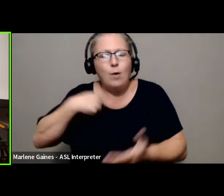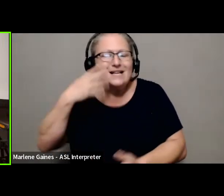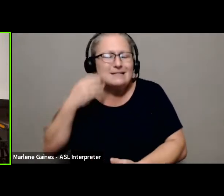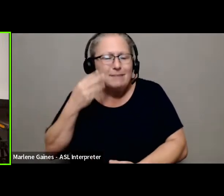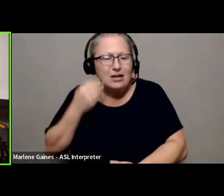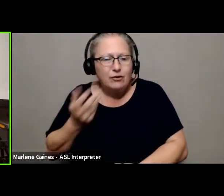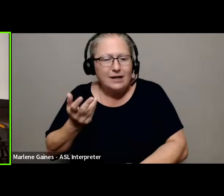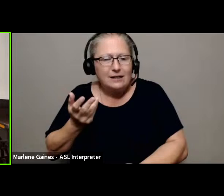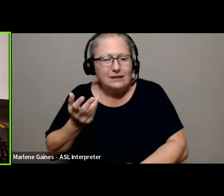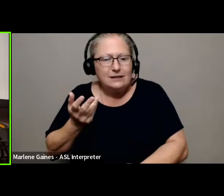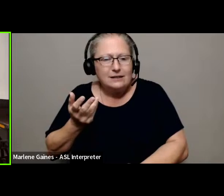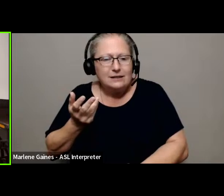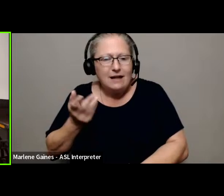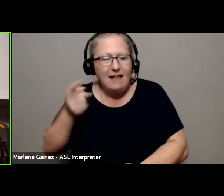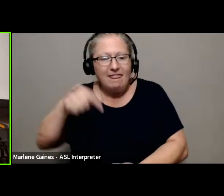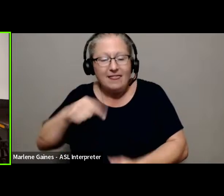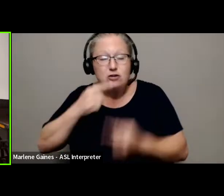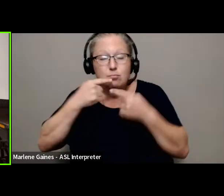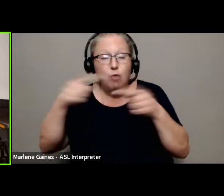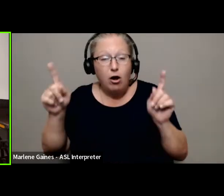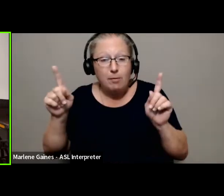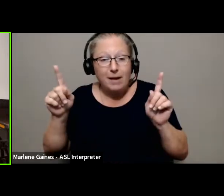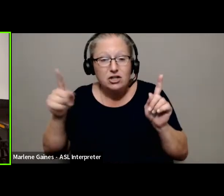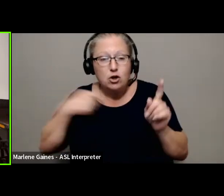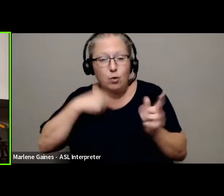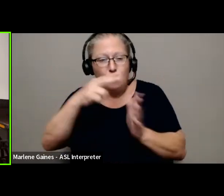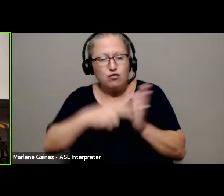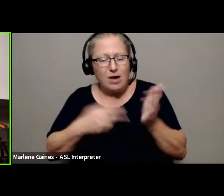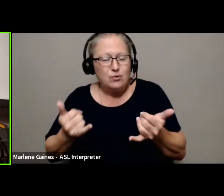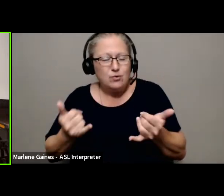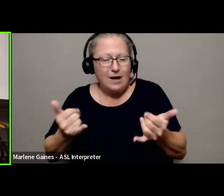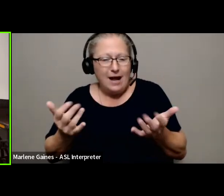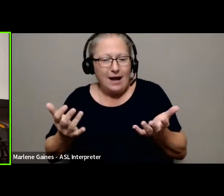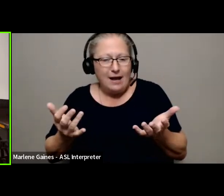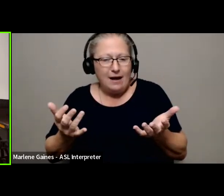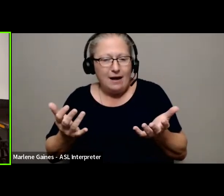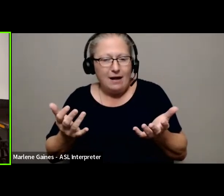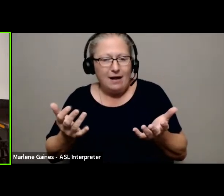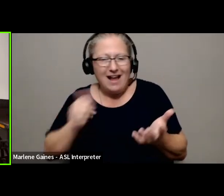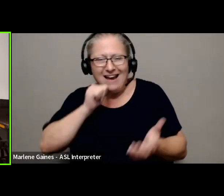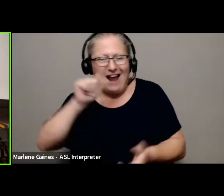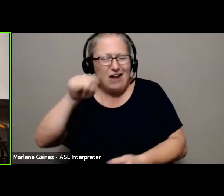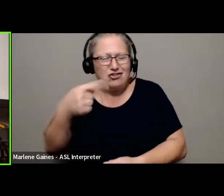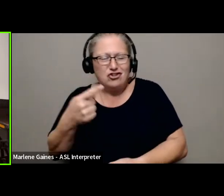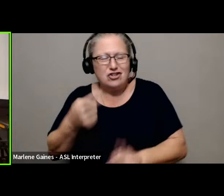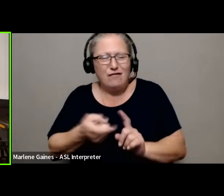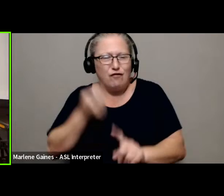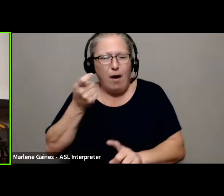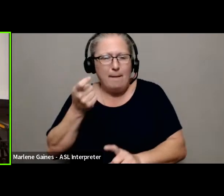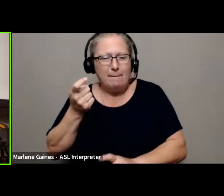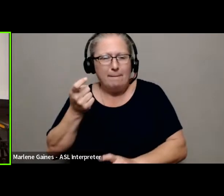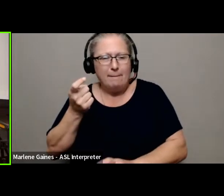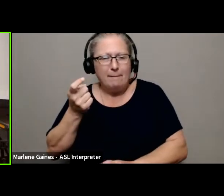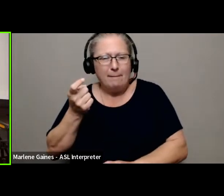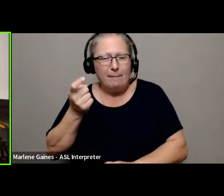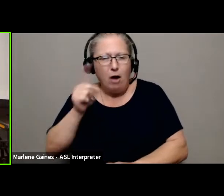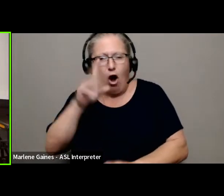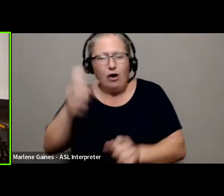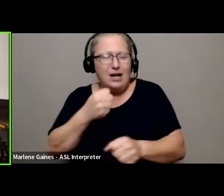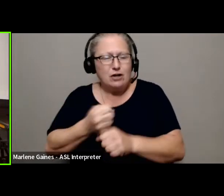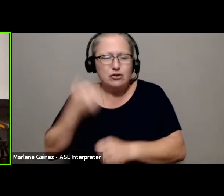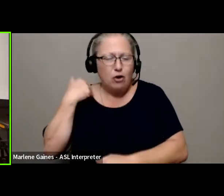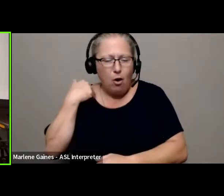experienced. This proclamation we read today, that's not just from 100 years